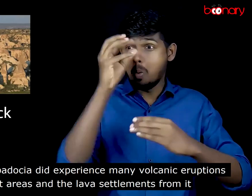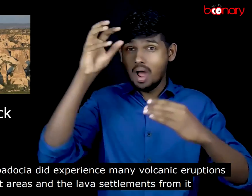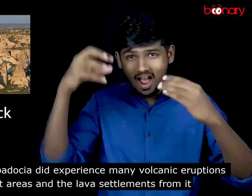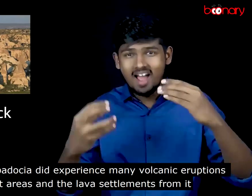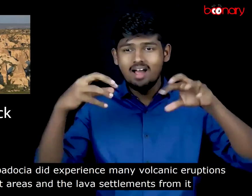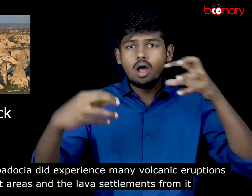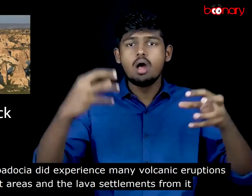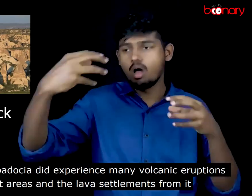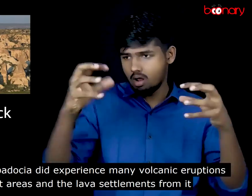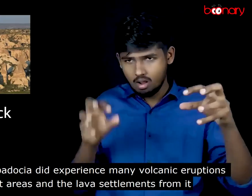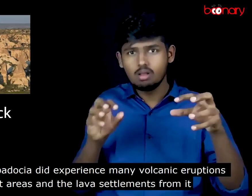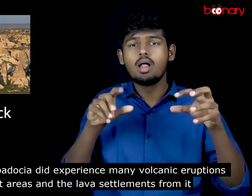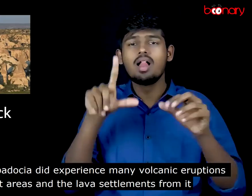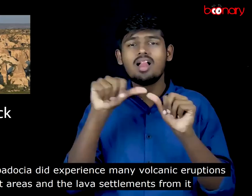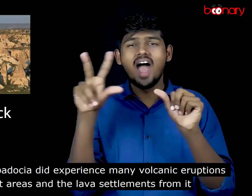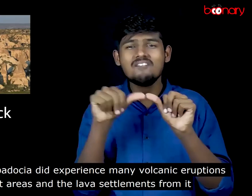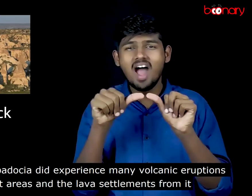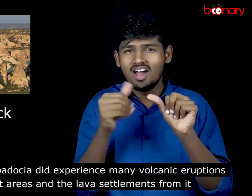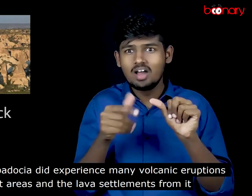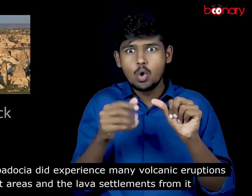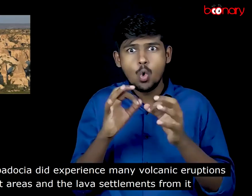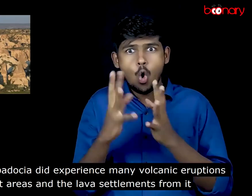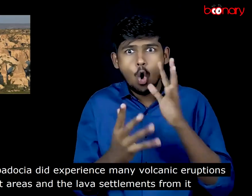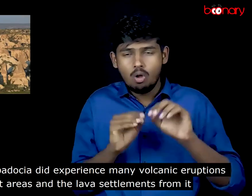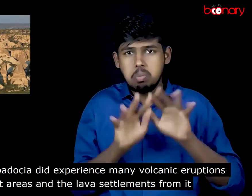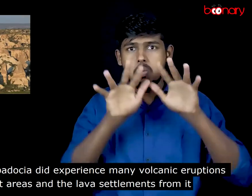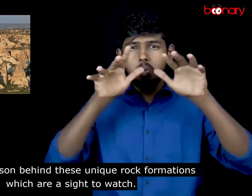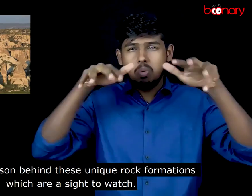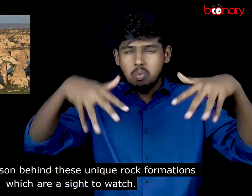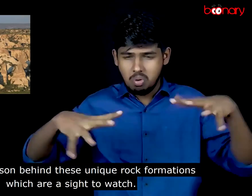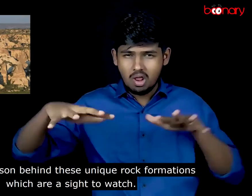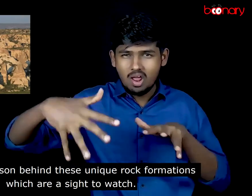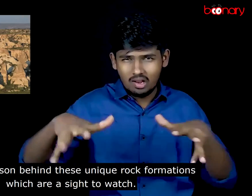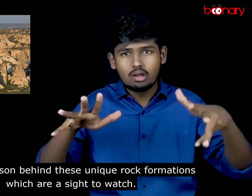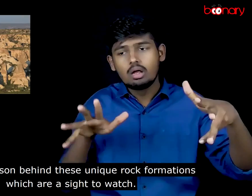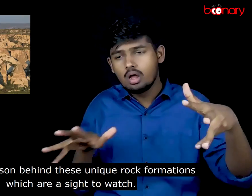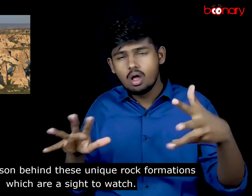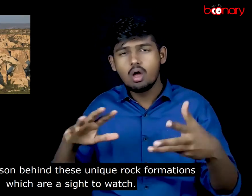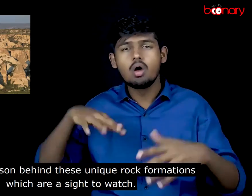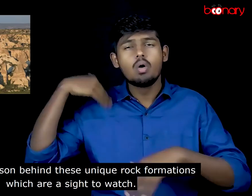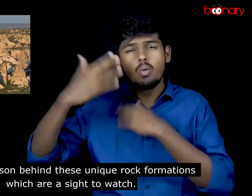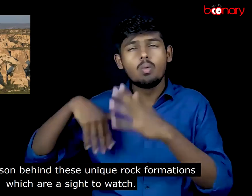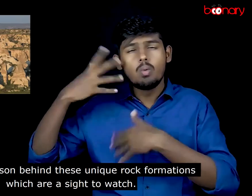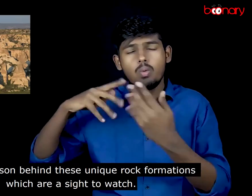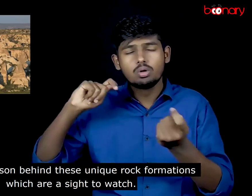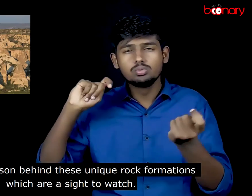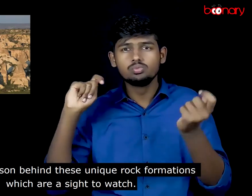and the lava settlements from it are the reason behind these unique